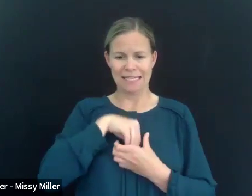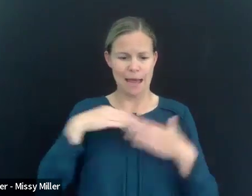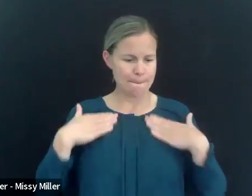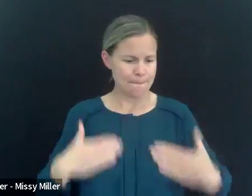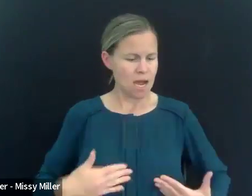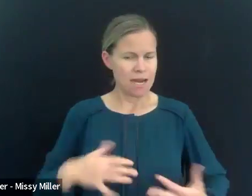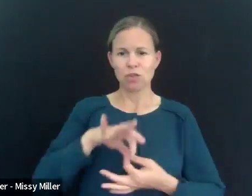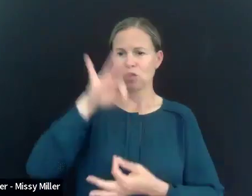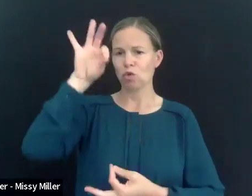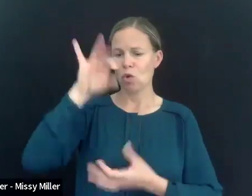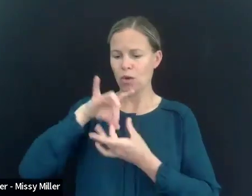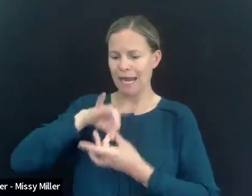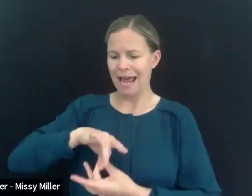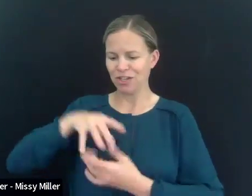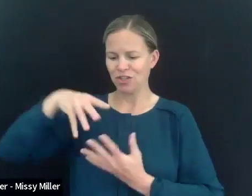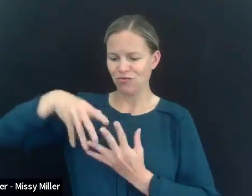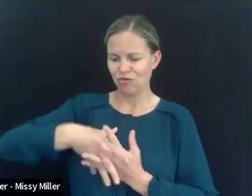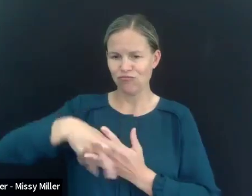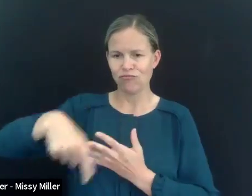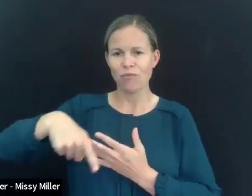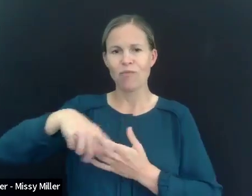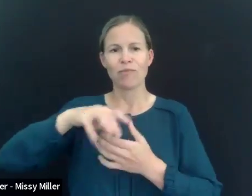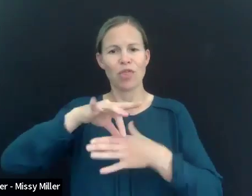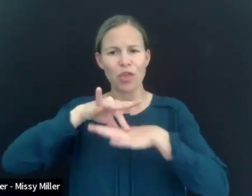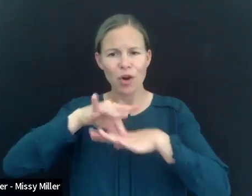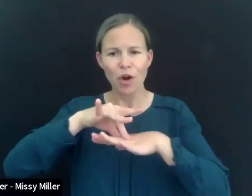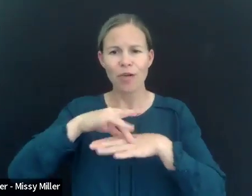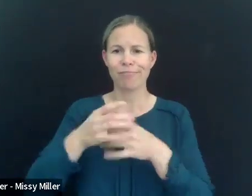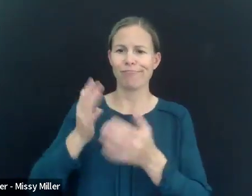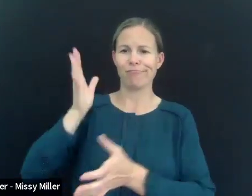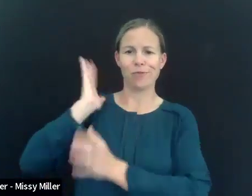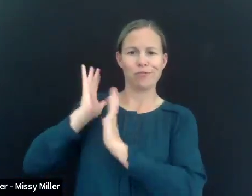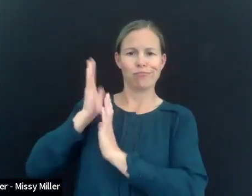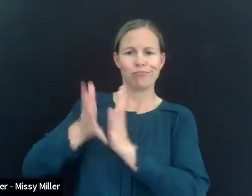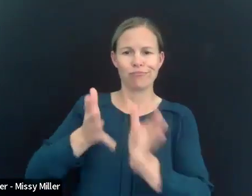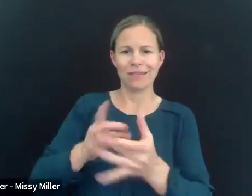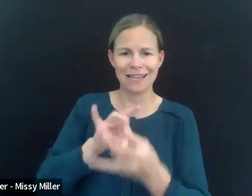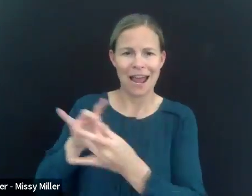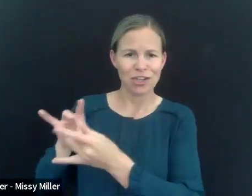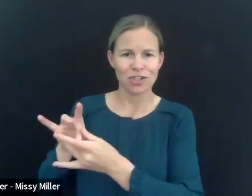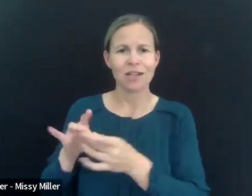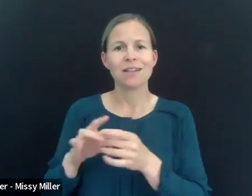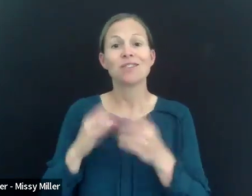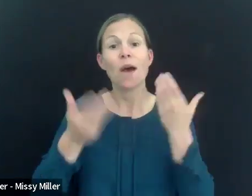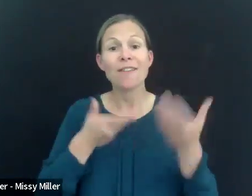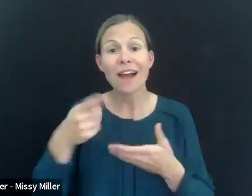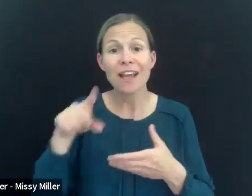our connections to the earth, our connections to our ancestors. So I would invite you to bring your full body in